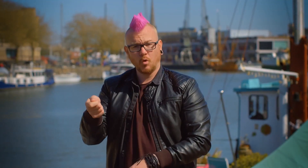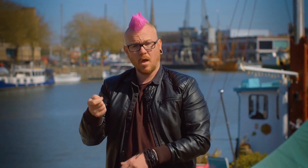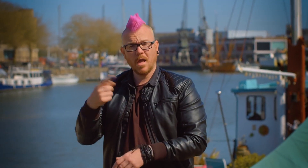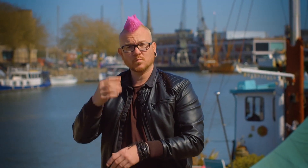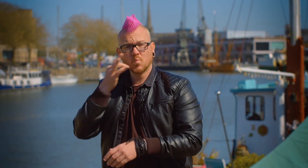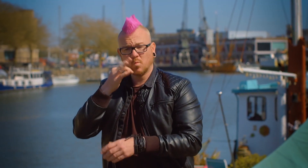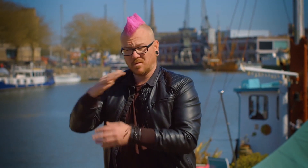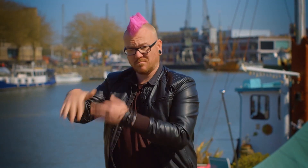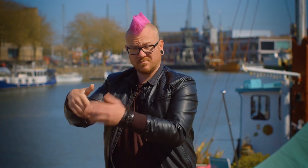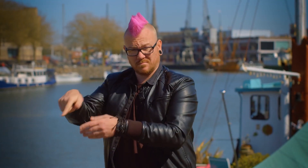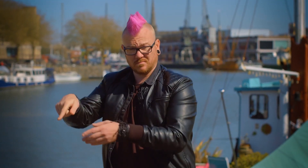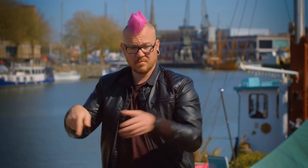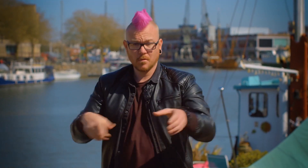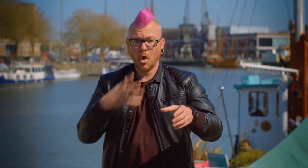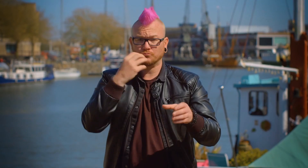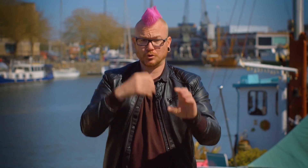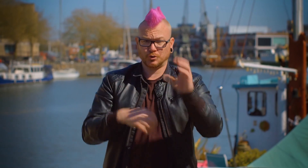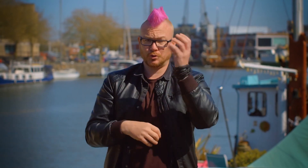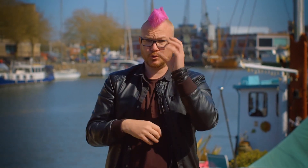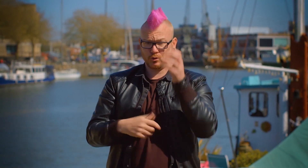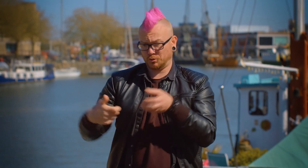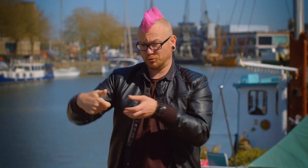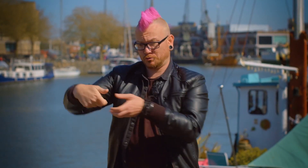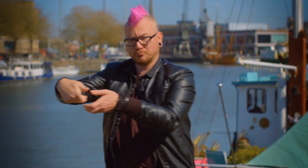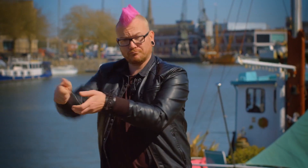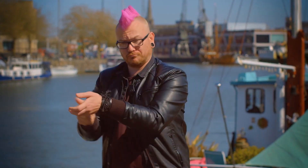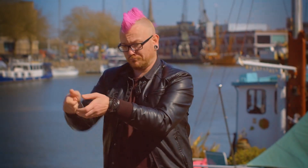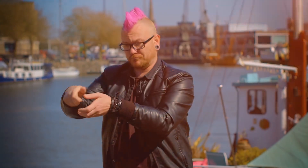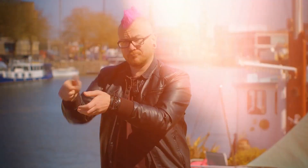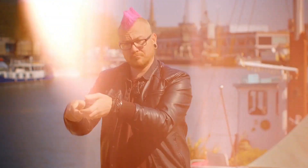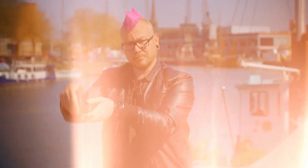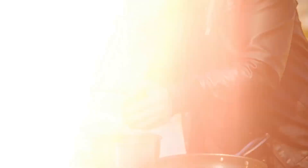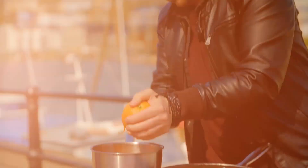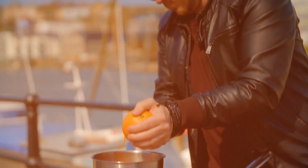Now, in the pan with the syrup, add some orange zest.